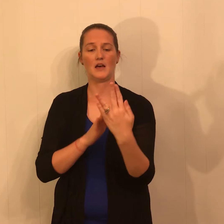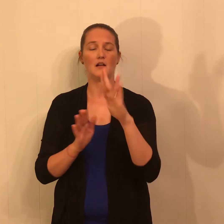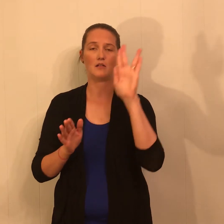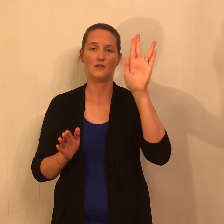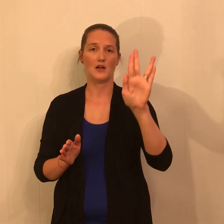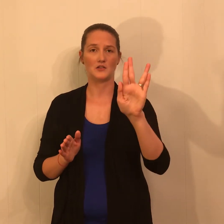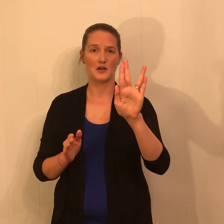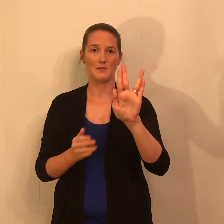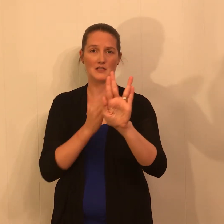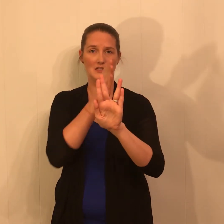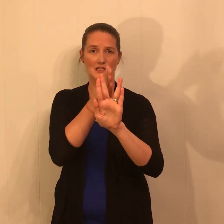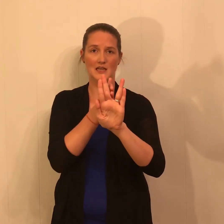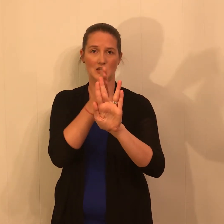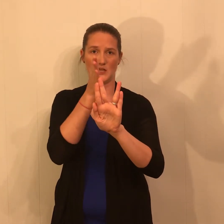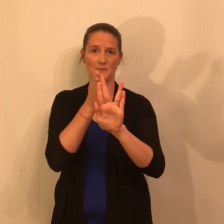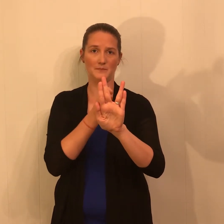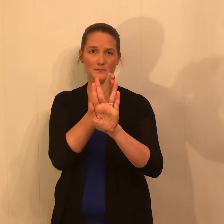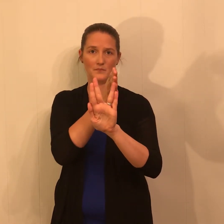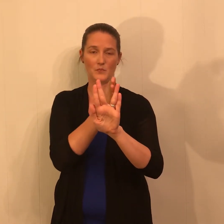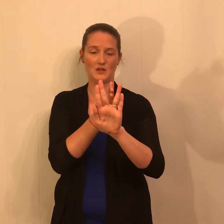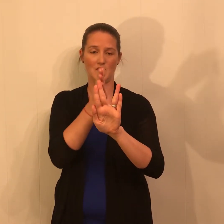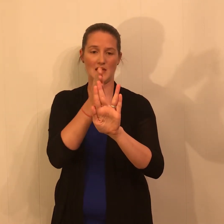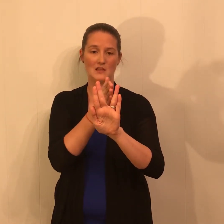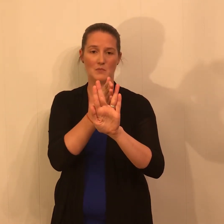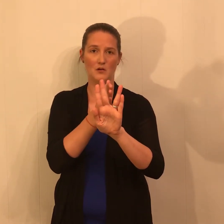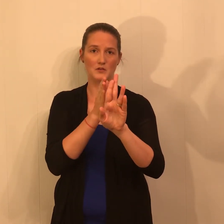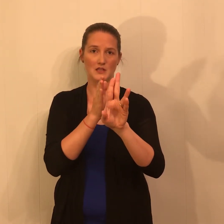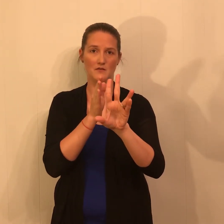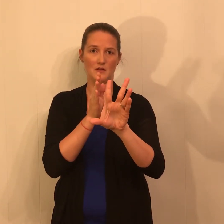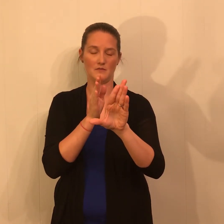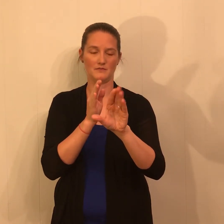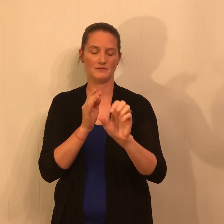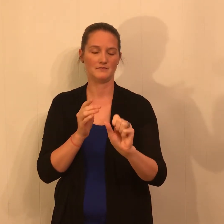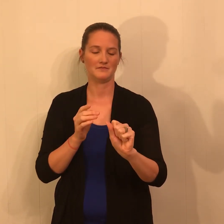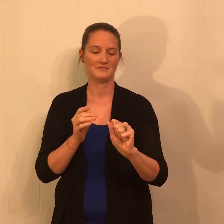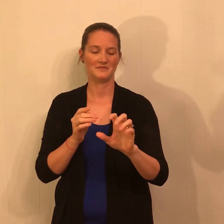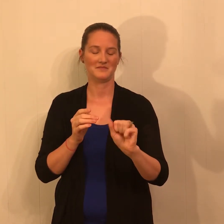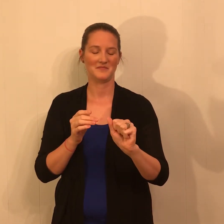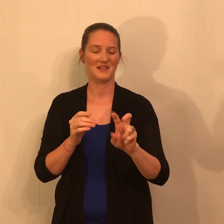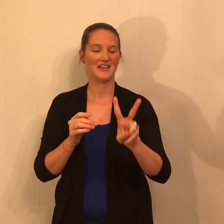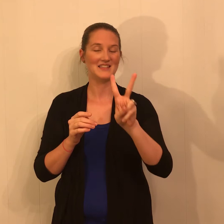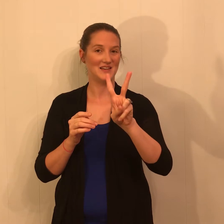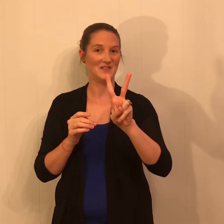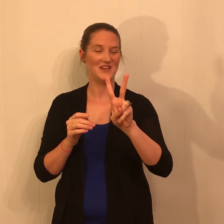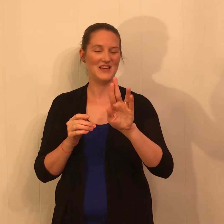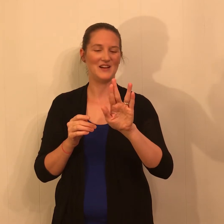don't know how to describe this handshake with the B in the middle instead of the B here,